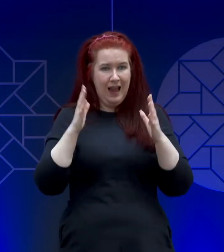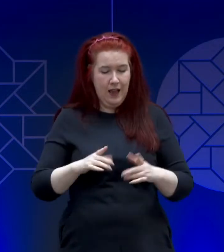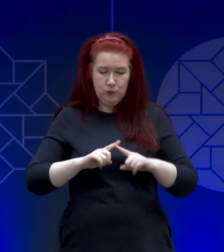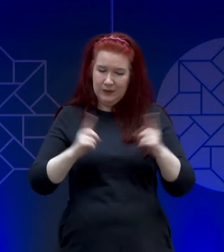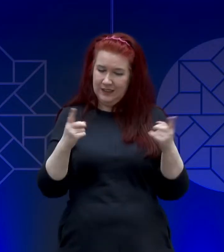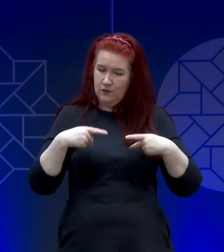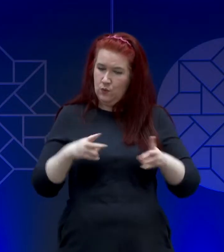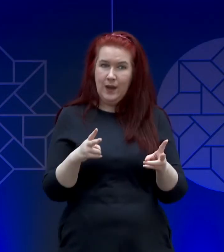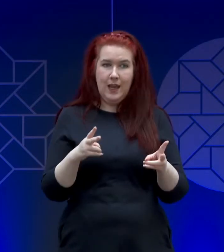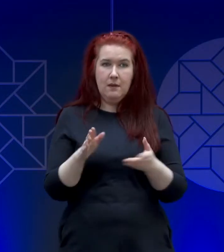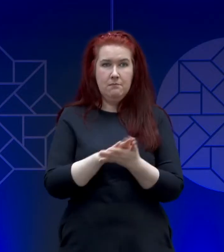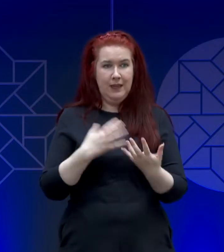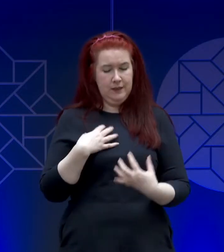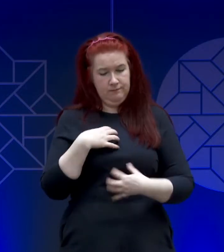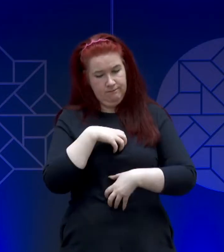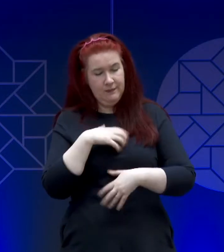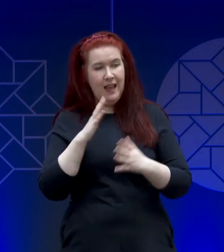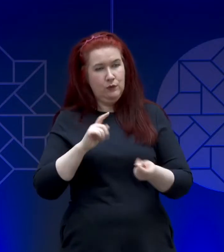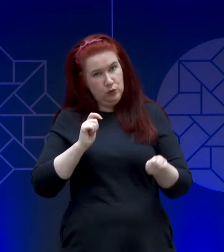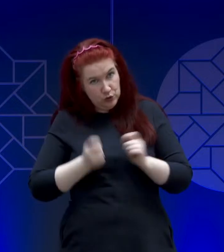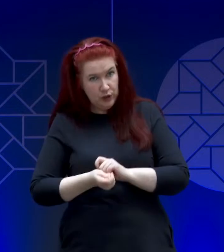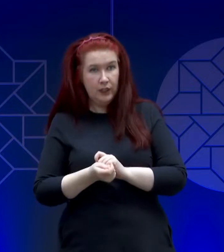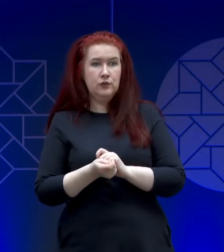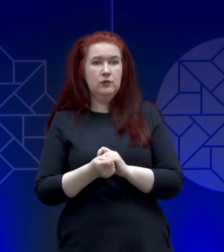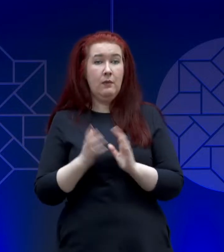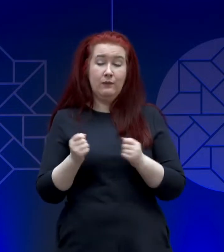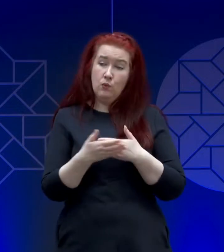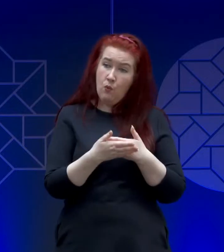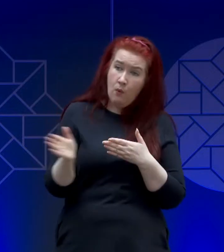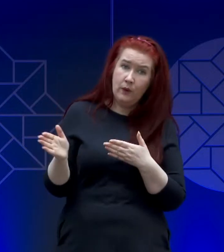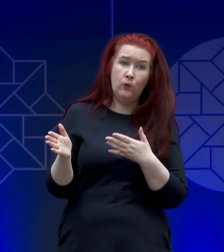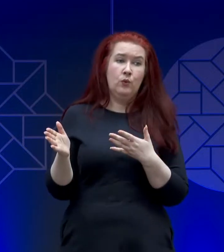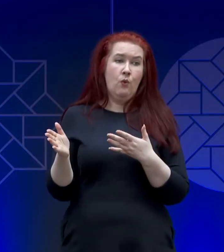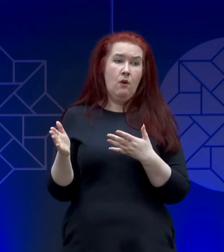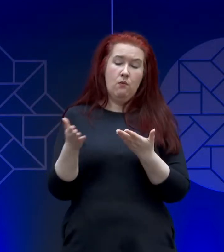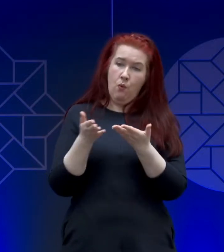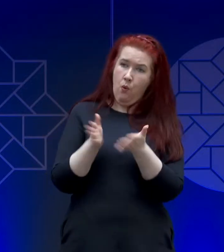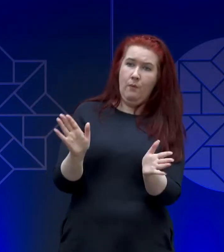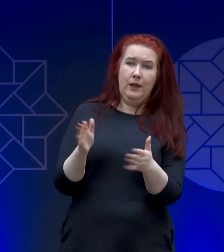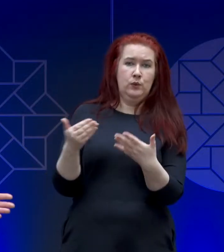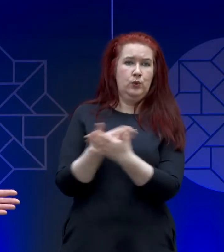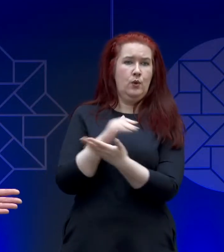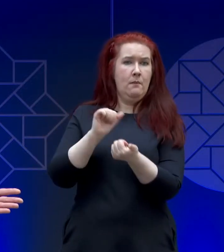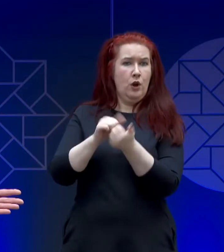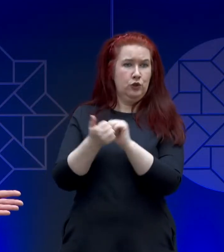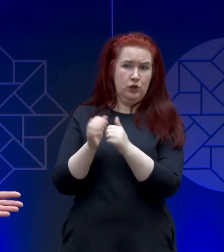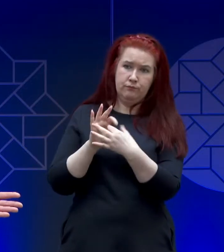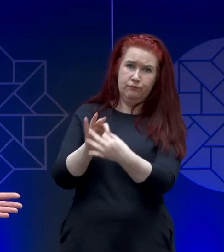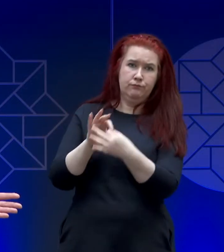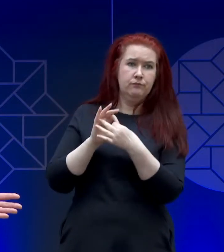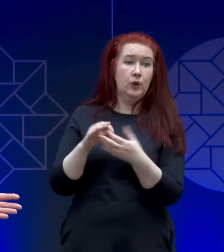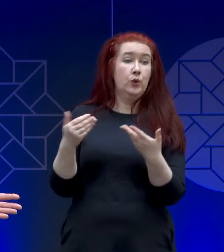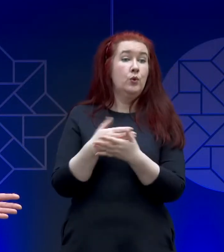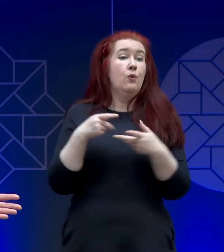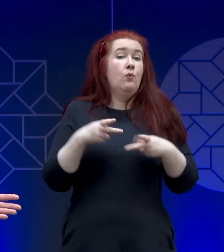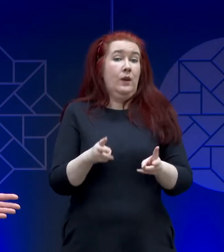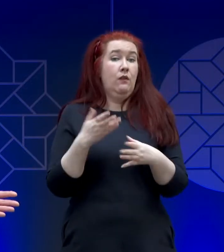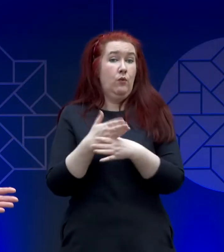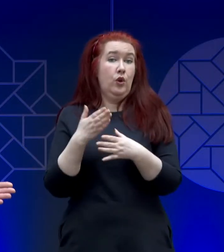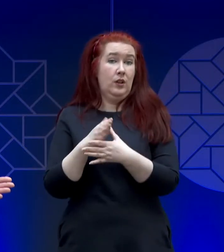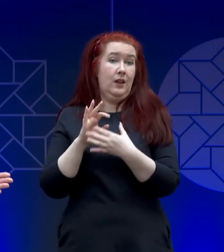differently, then culture has to change. Doors have got to open. Partnerships have got to be created. New styles of working have got to